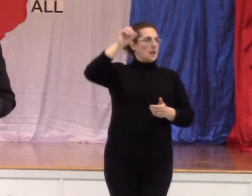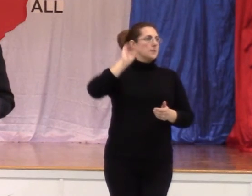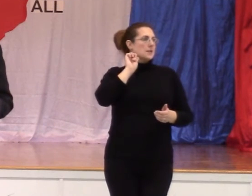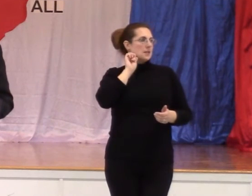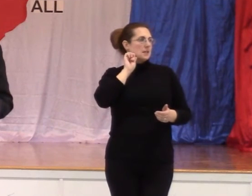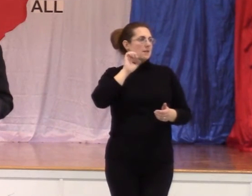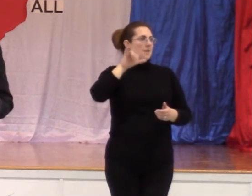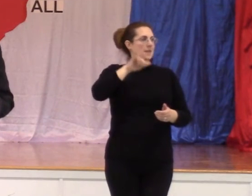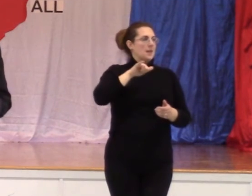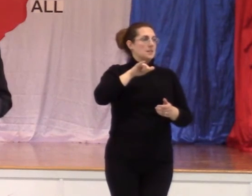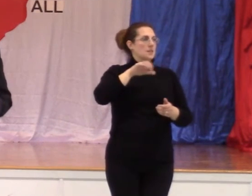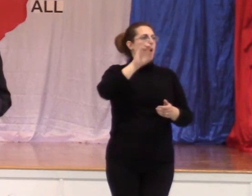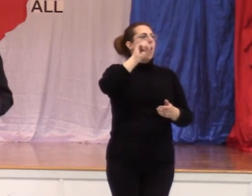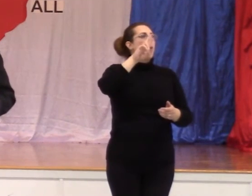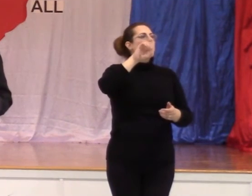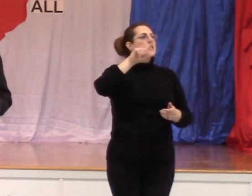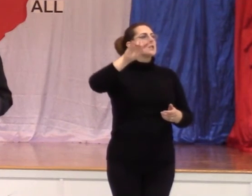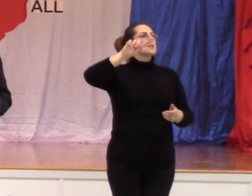That's the original sin.